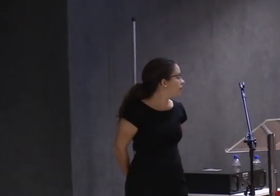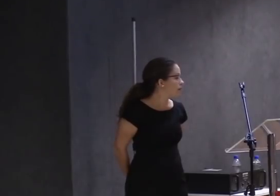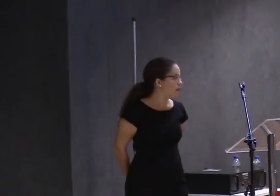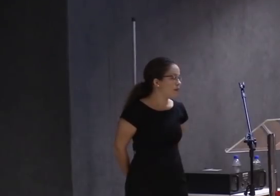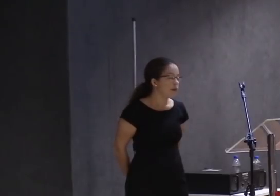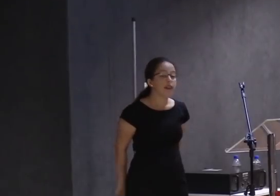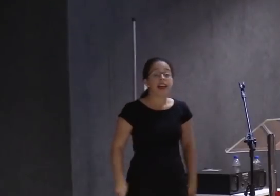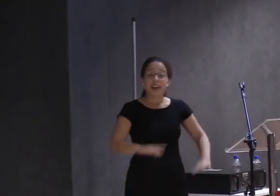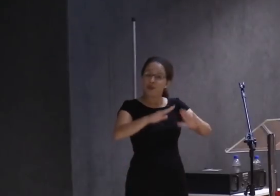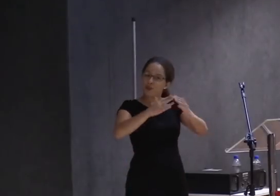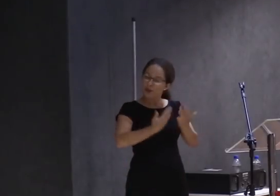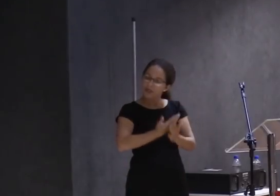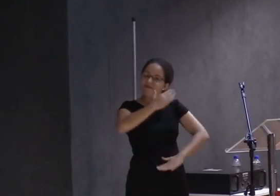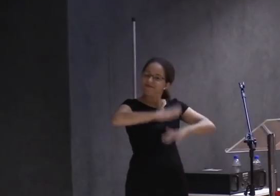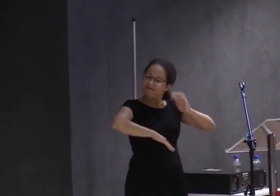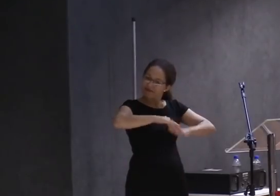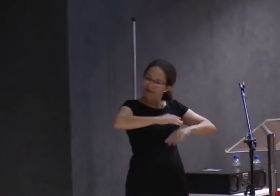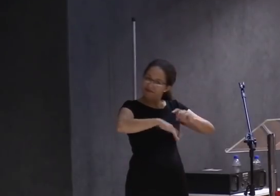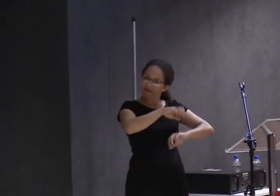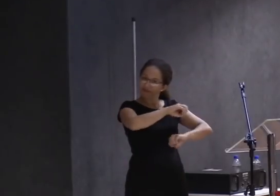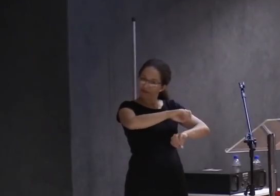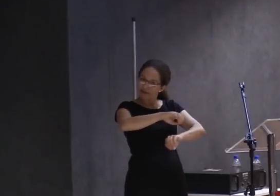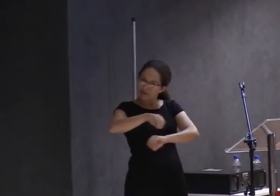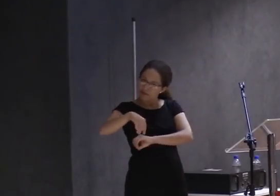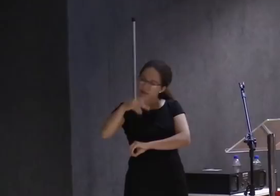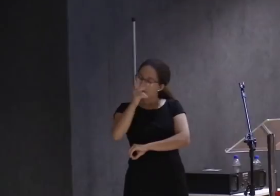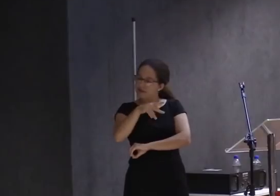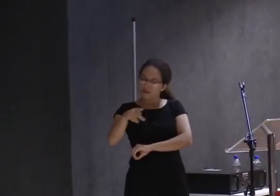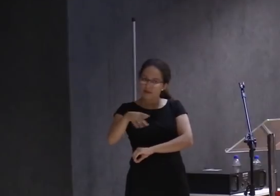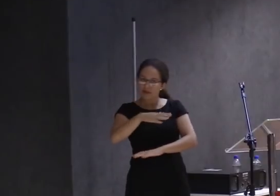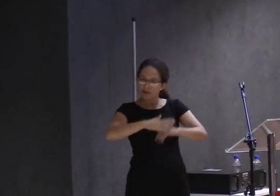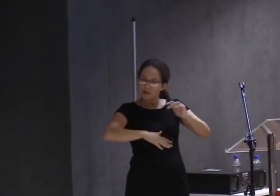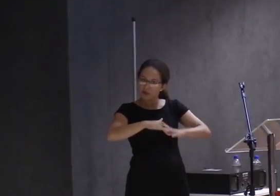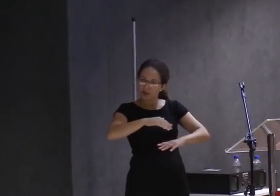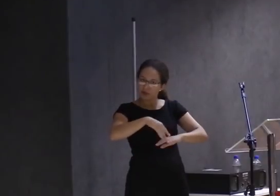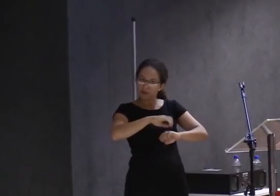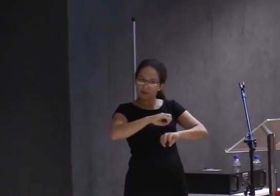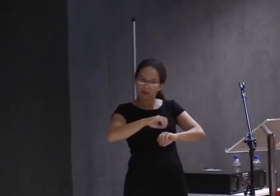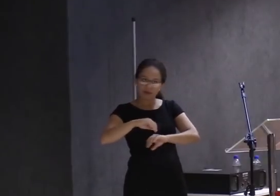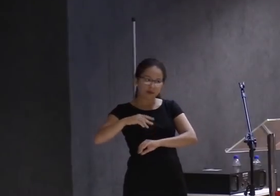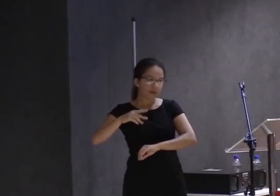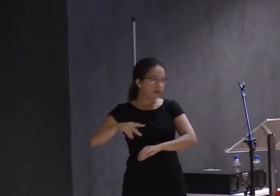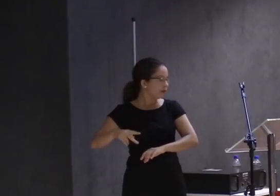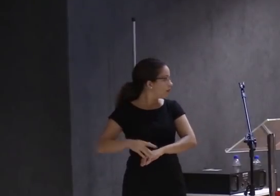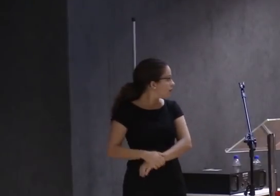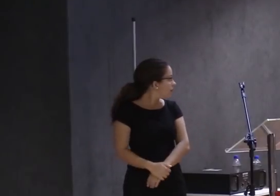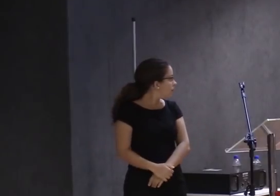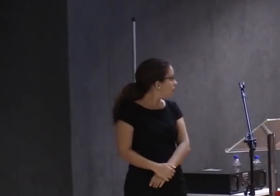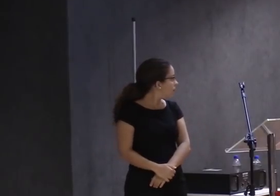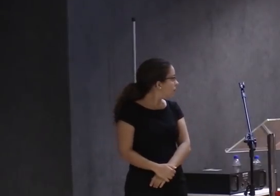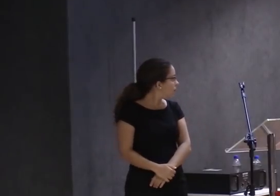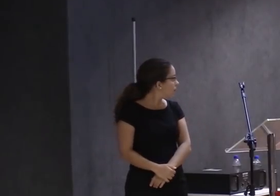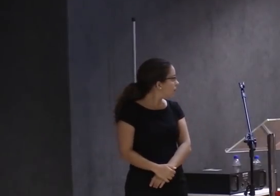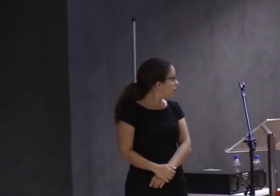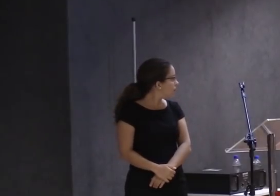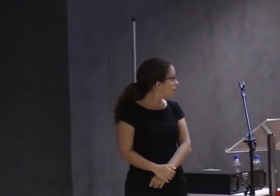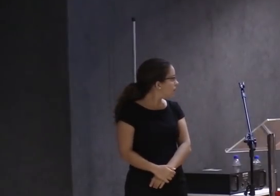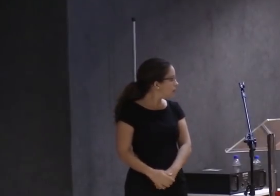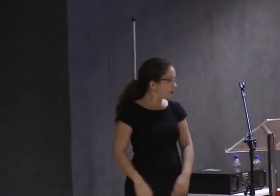E como ela disse, ela pertence à escola de professores, profissional de professores. We also have a strong emphasis